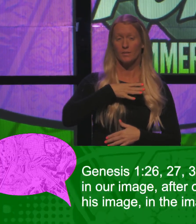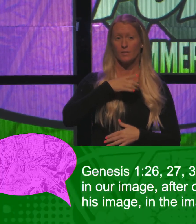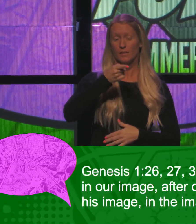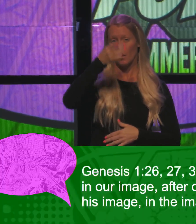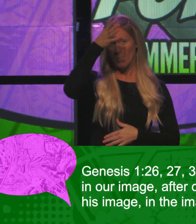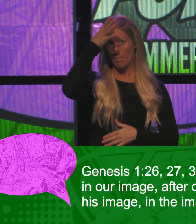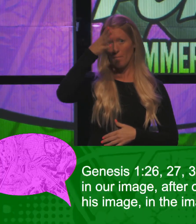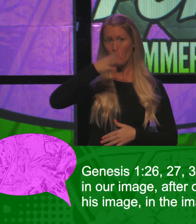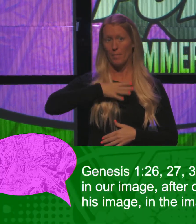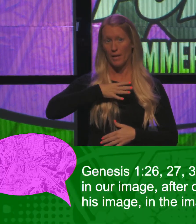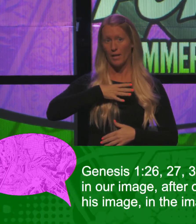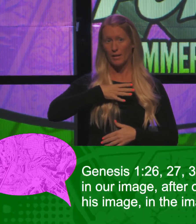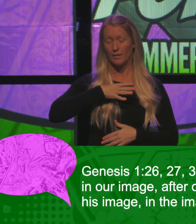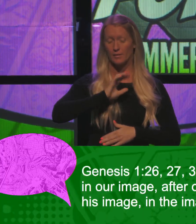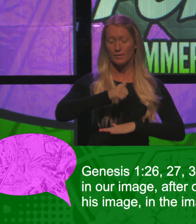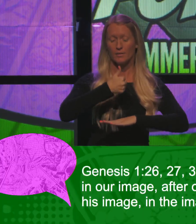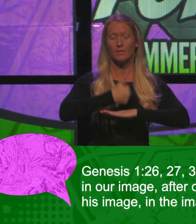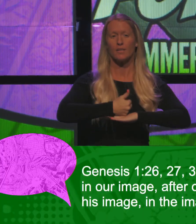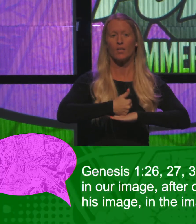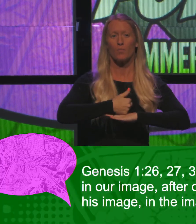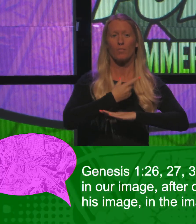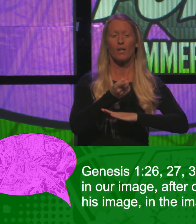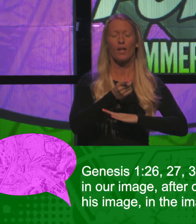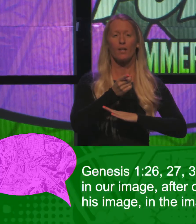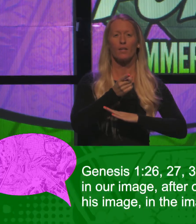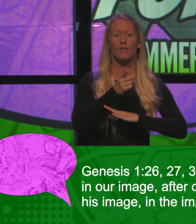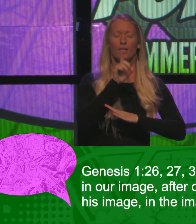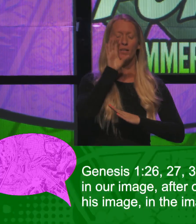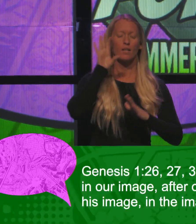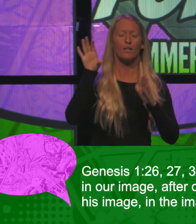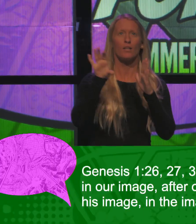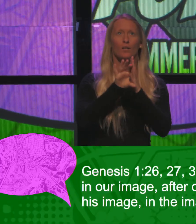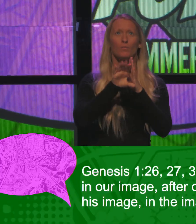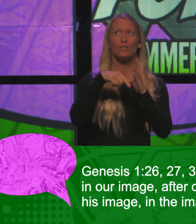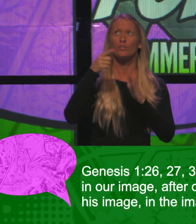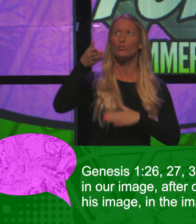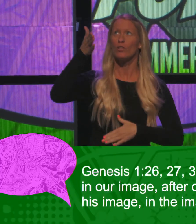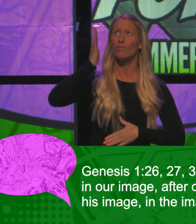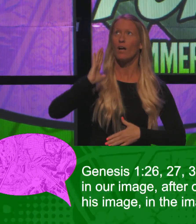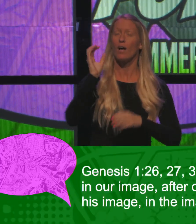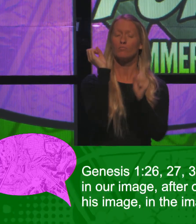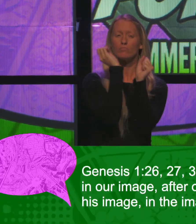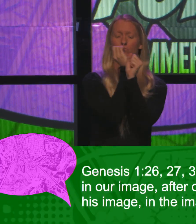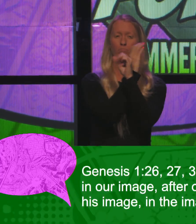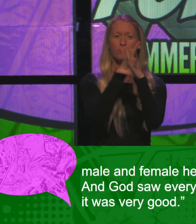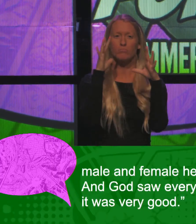and every other in their image. In the image of God, they created them.